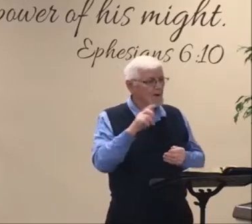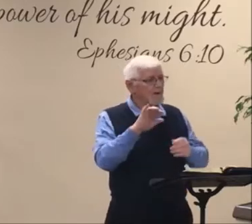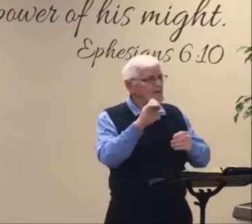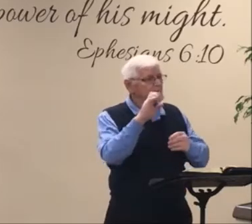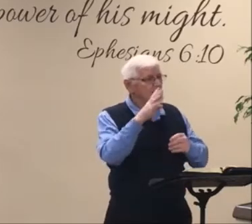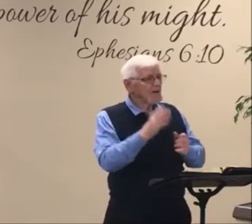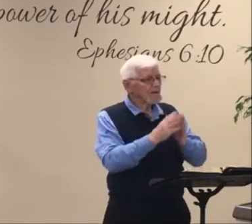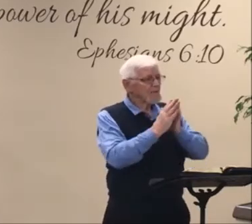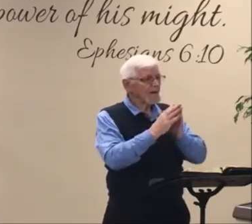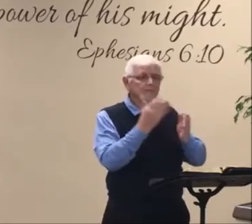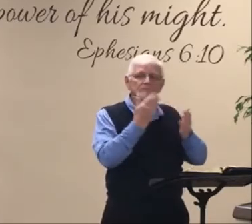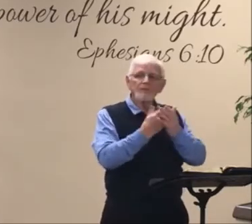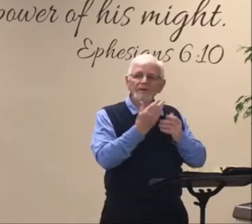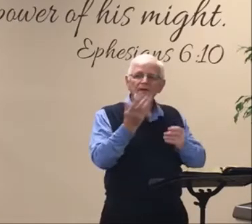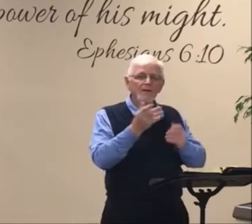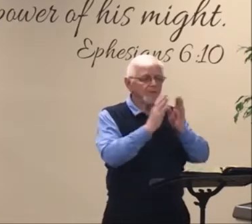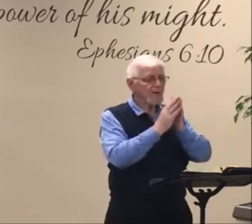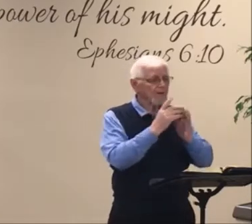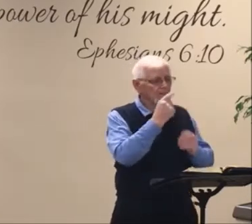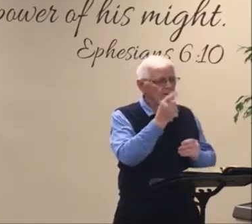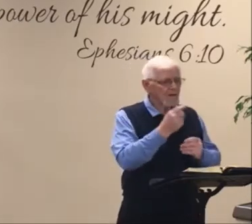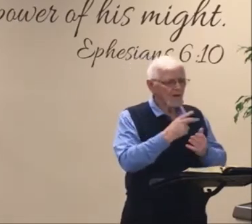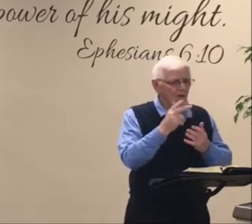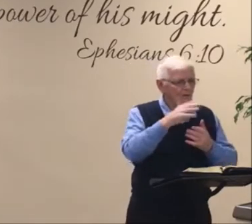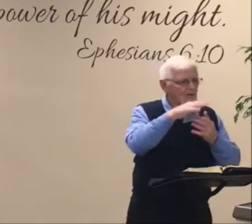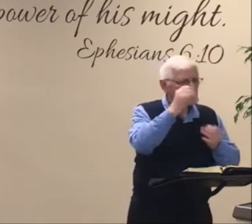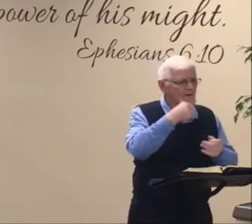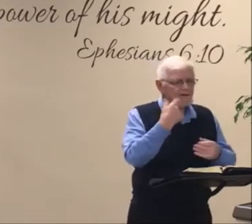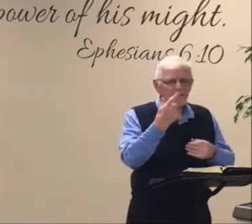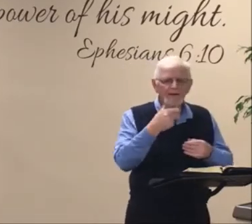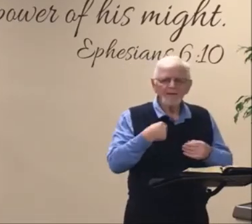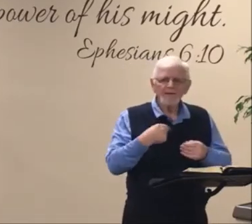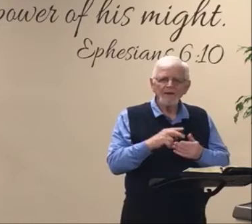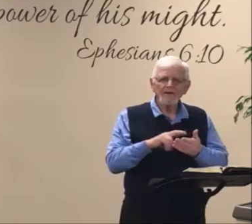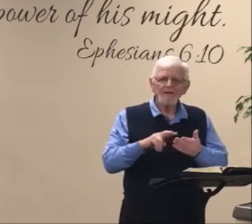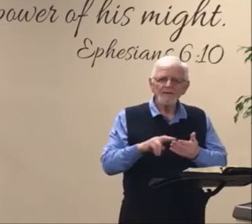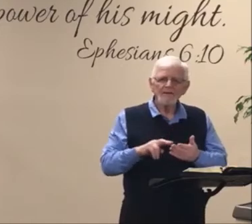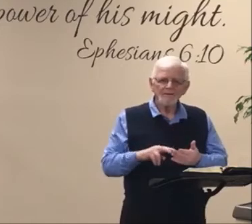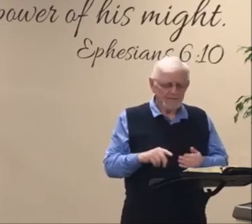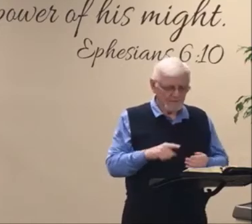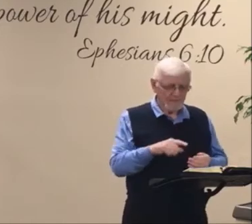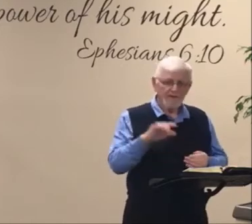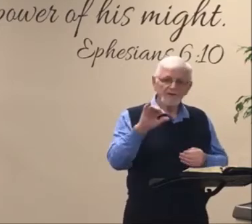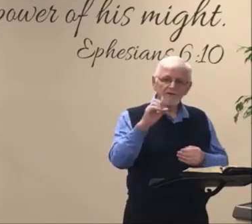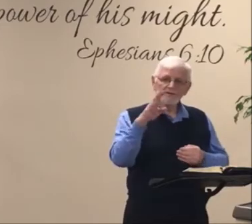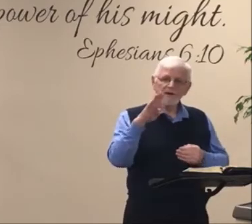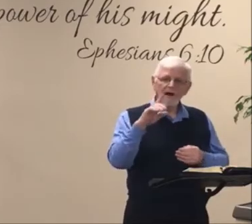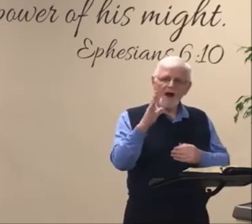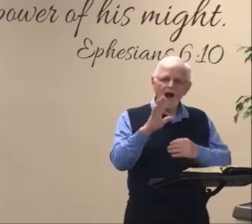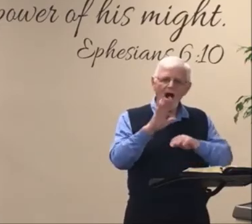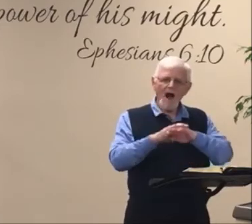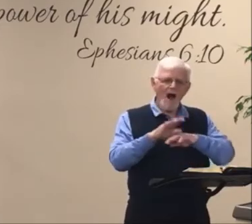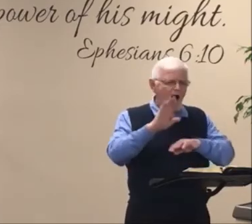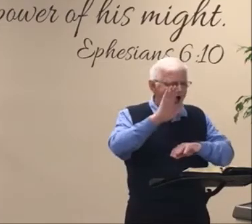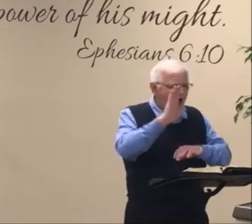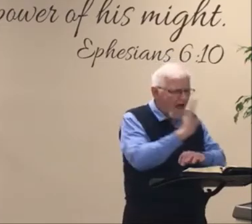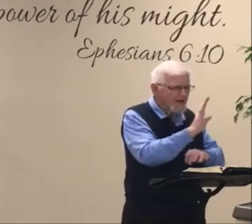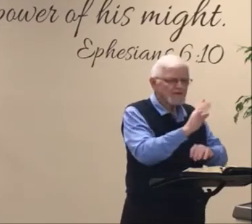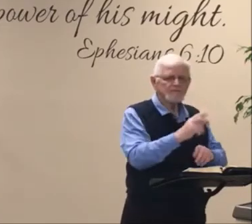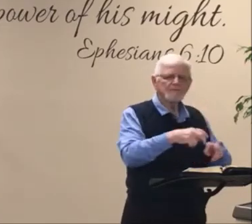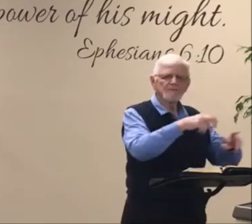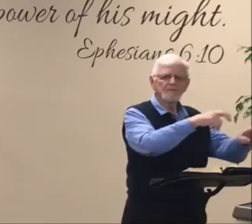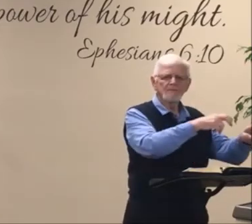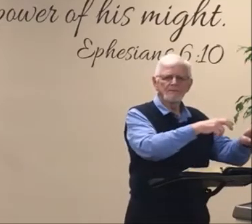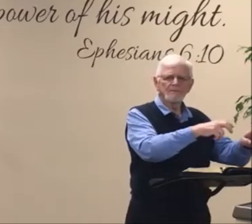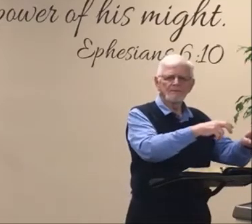it's a good thing that Jacob prayed. But then the Holy Spirit tells you in the scripture, Jacob went on his journey. And so I want to preach this morning what happens